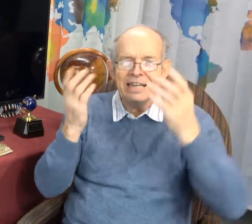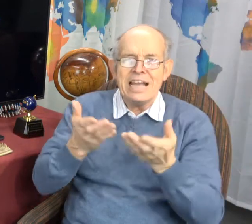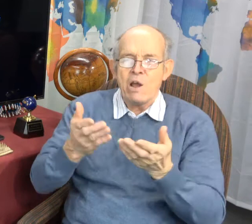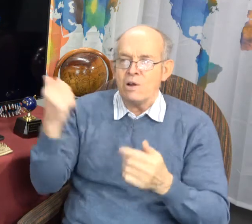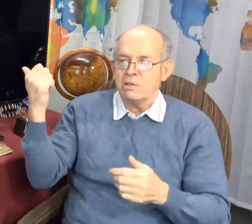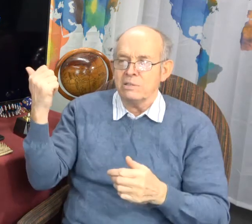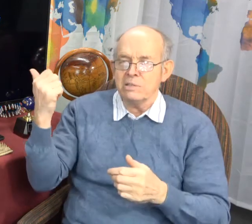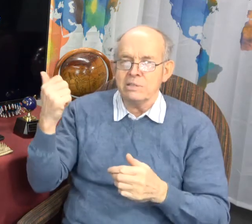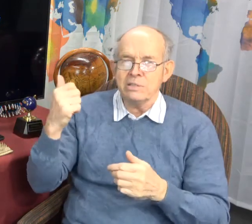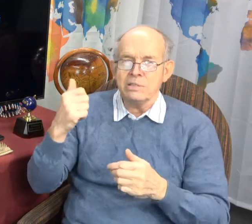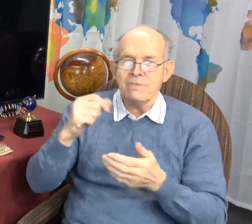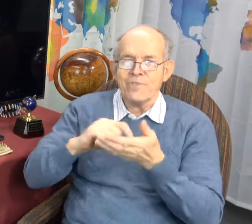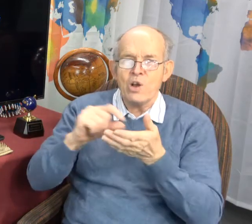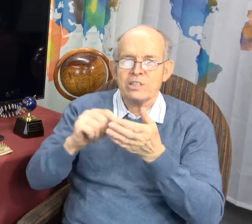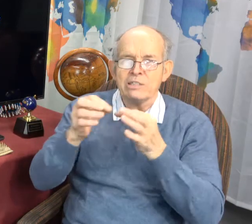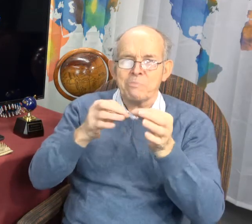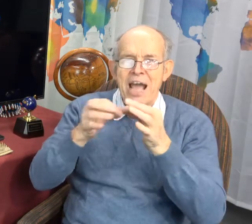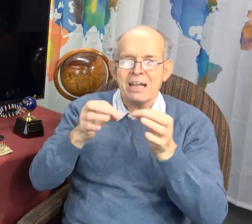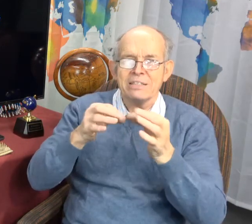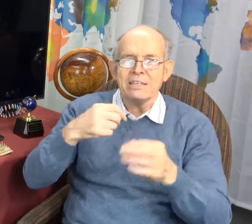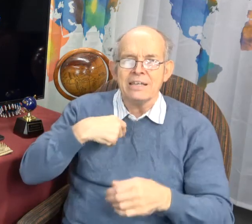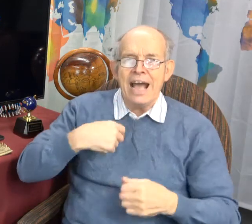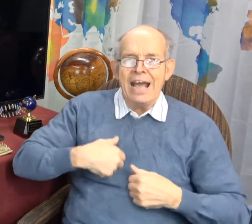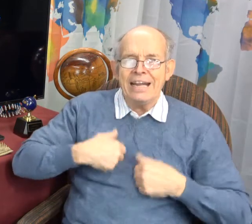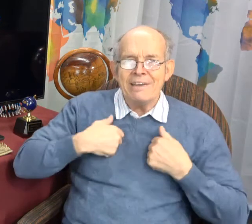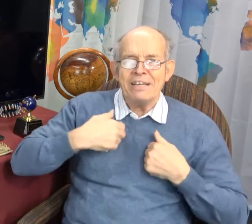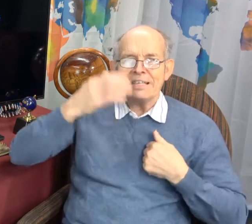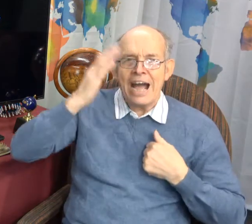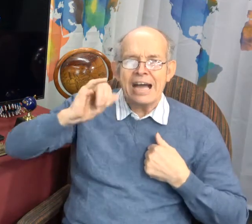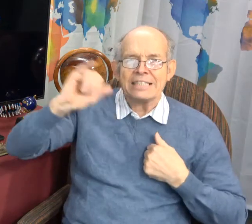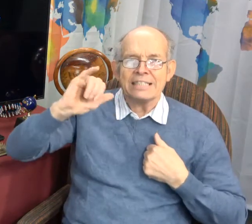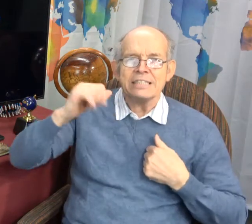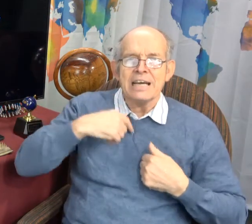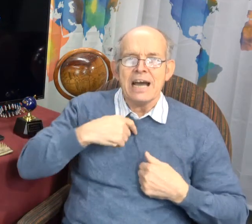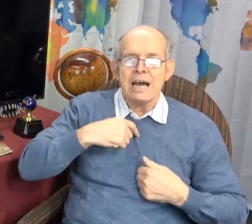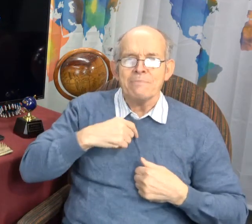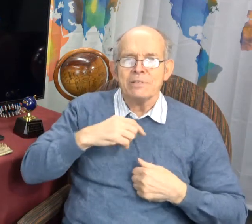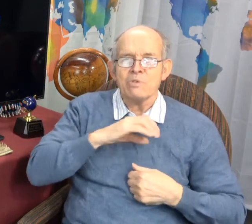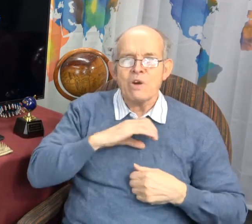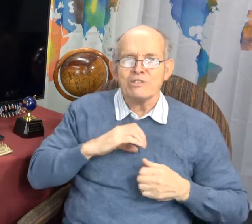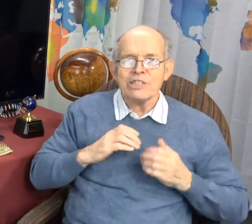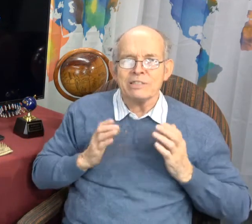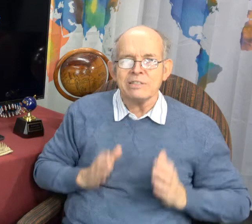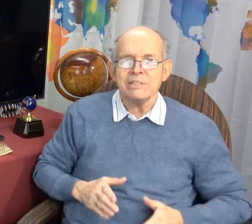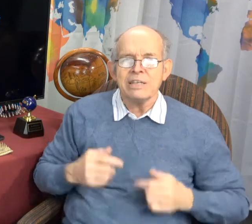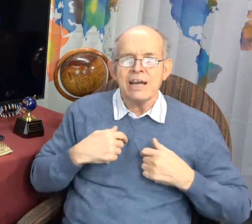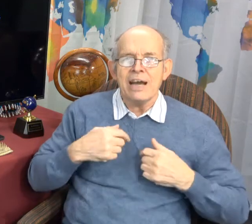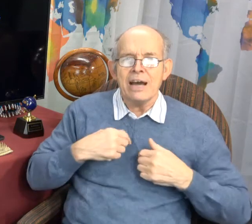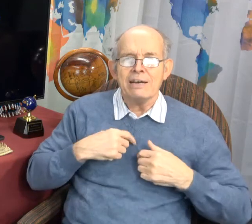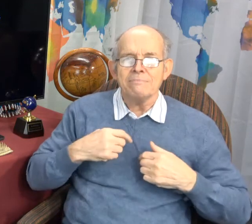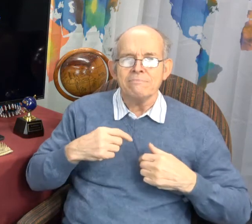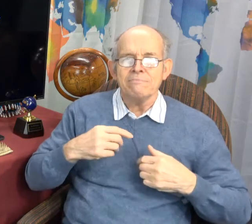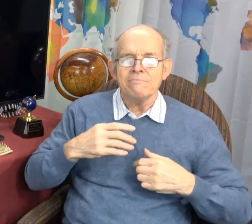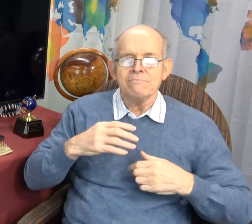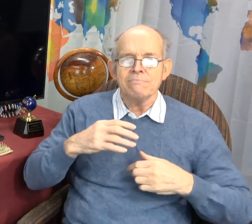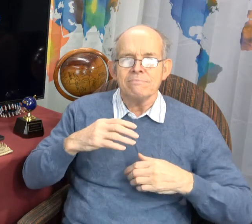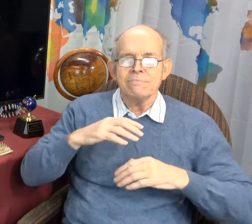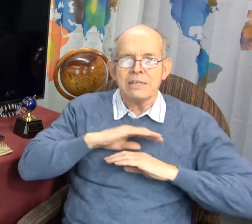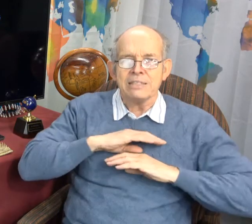Yeah, first explain. I live in Gagner. I'm a Christian. I'm